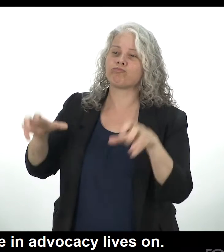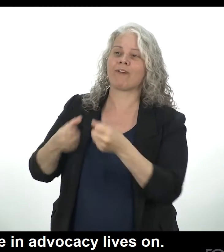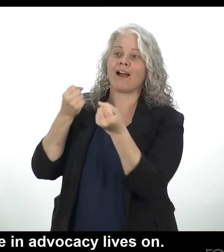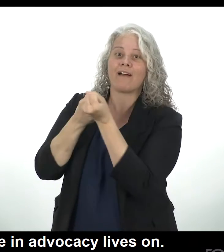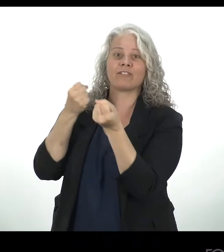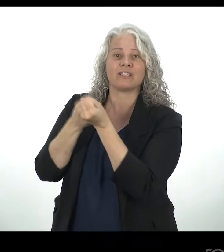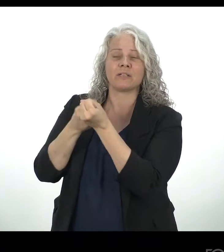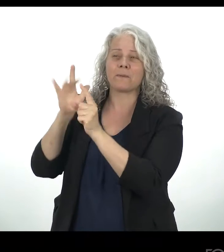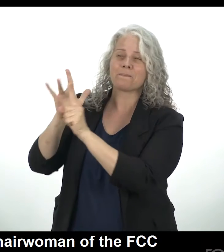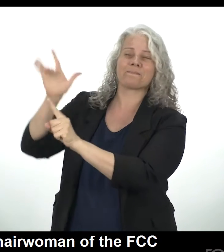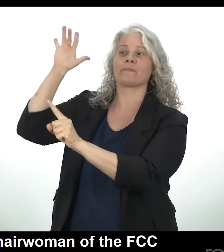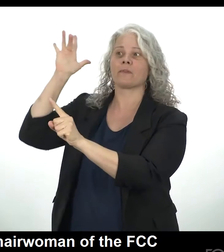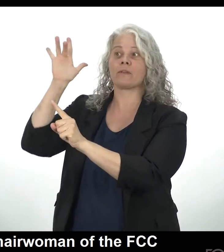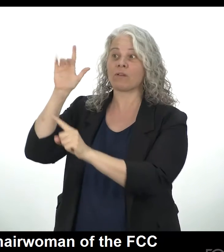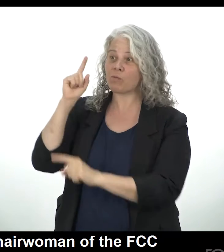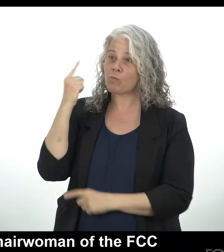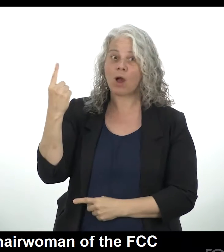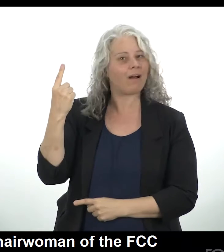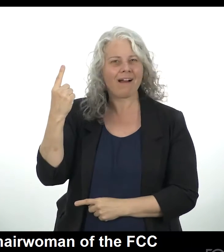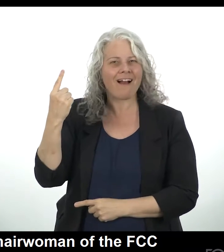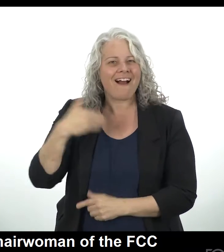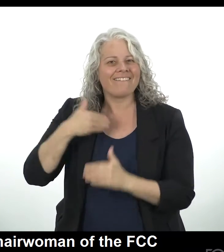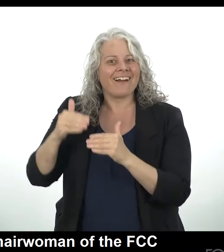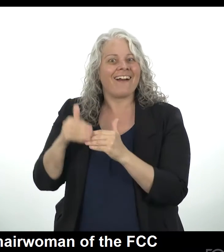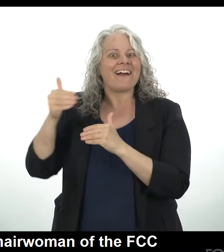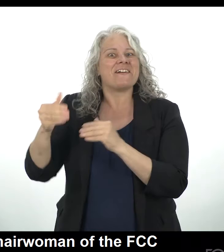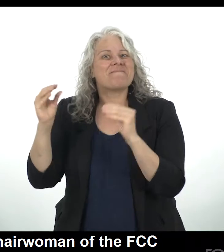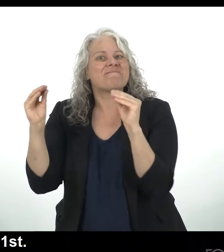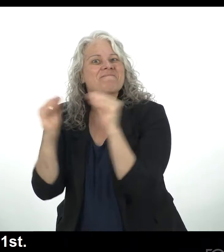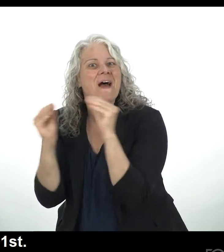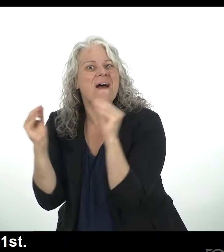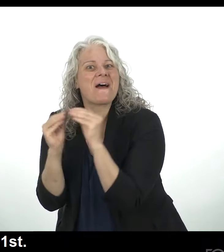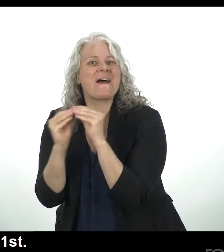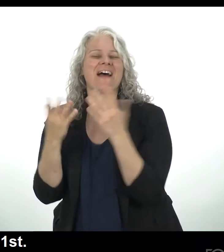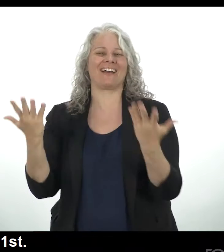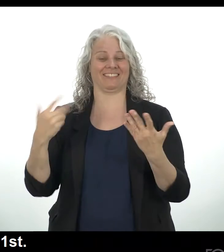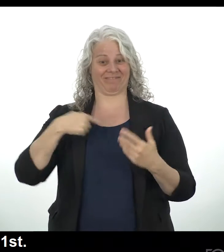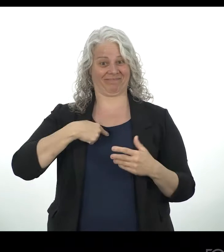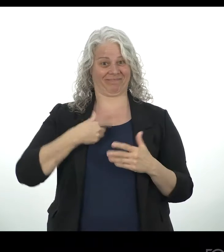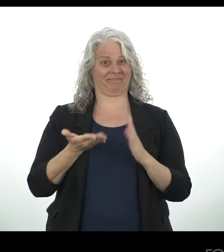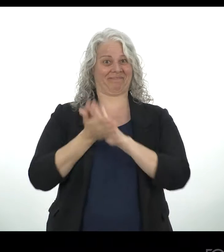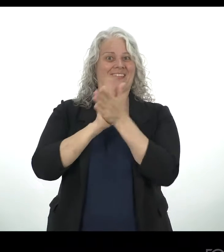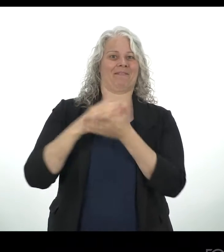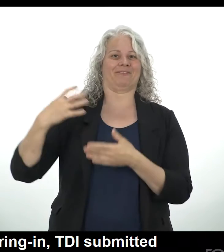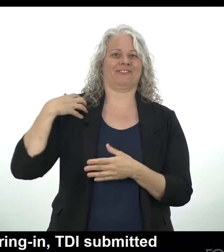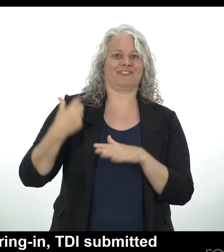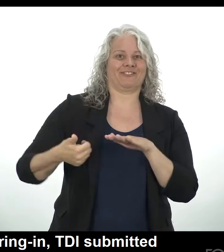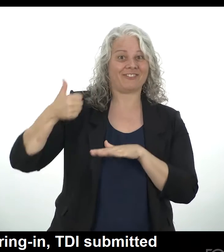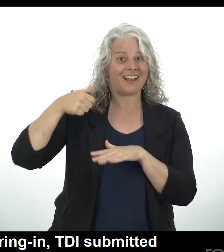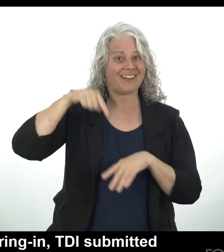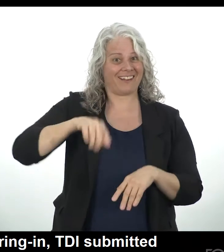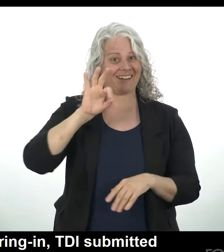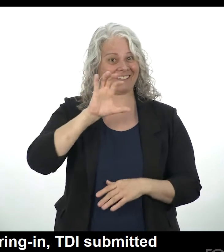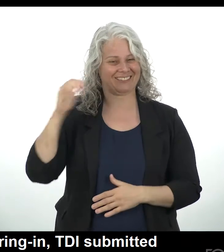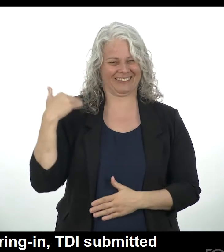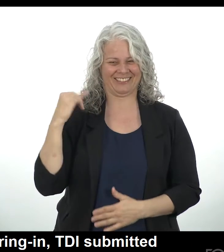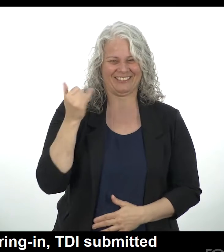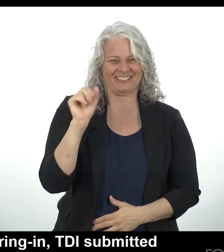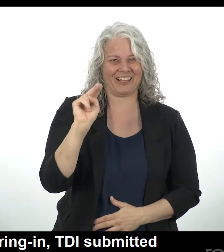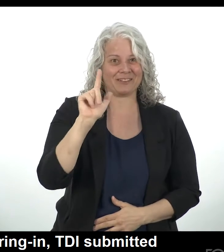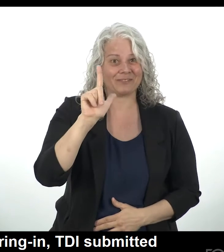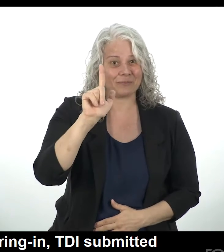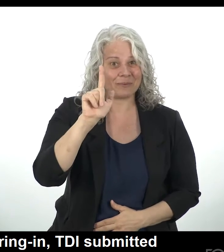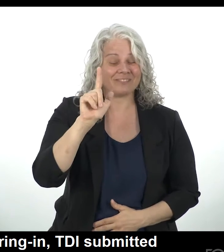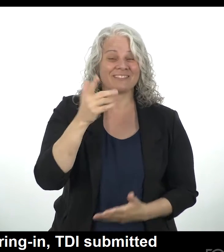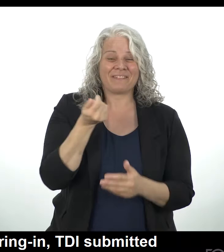lives on. Now, I was appointed acting chairwoman of the FCC on January 21st. And just hours before my